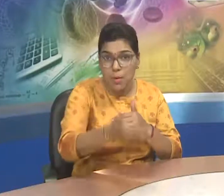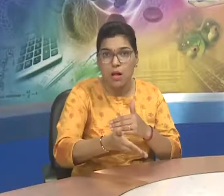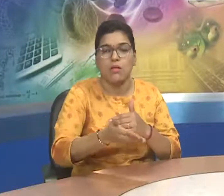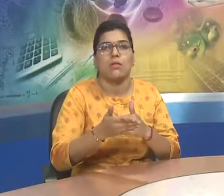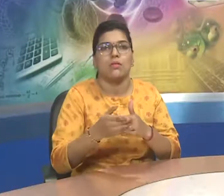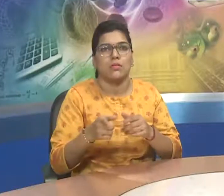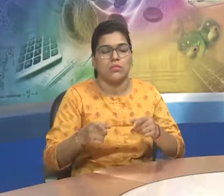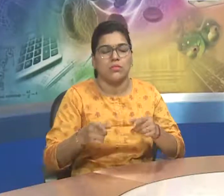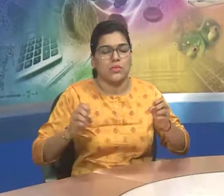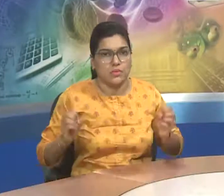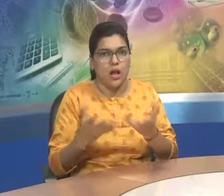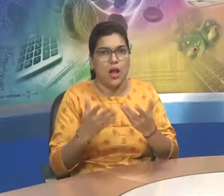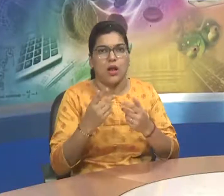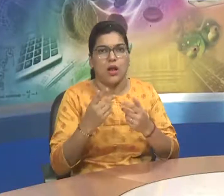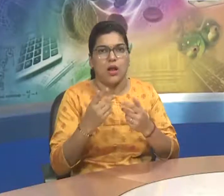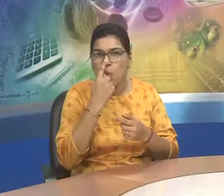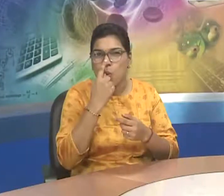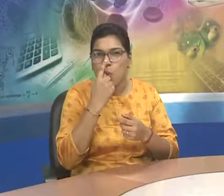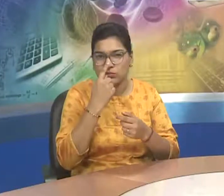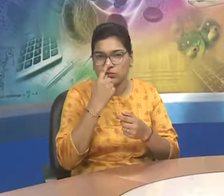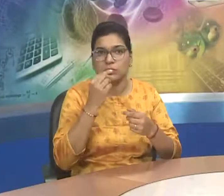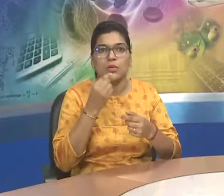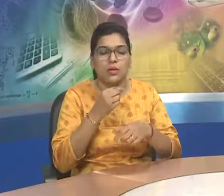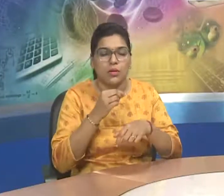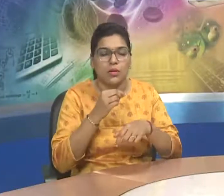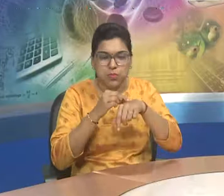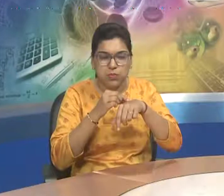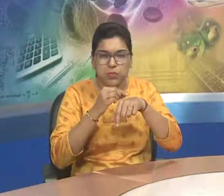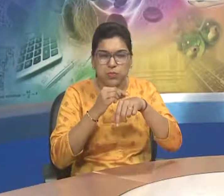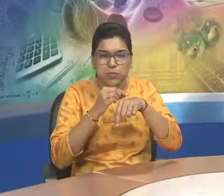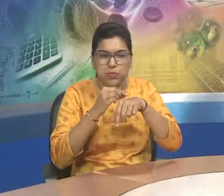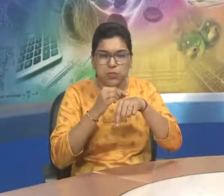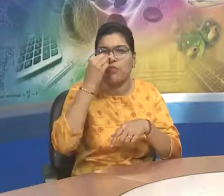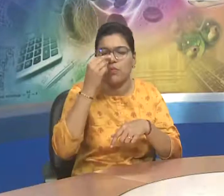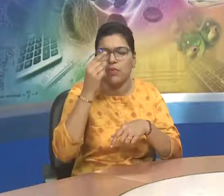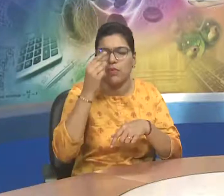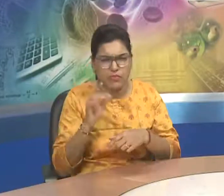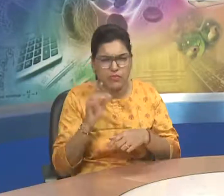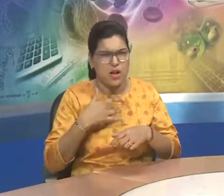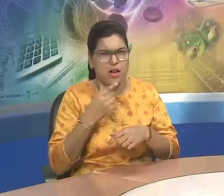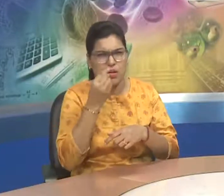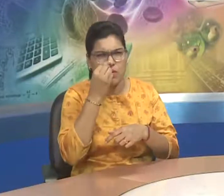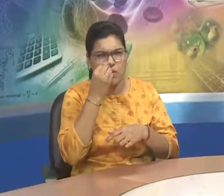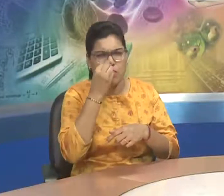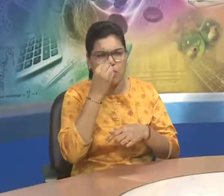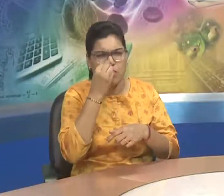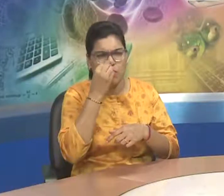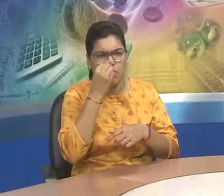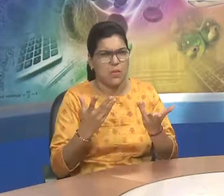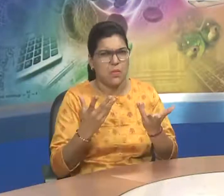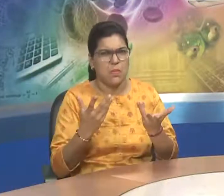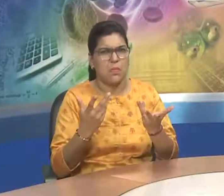A couple months later, he got a pimple on his nose which remained